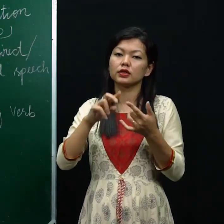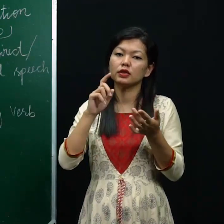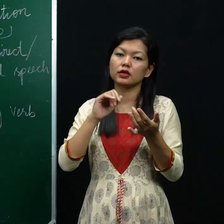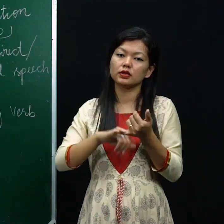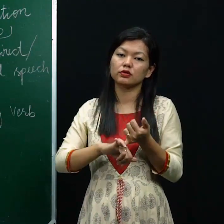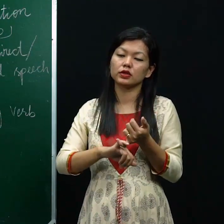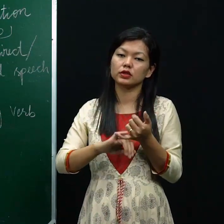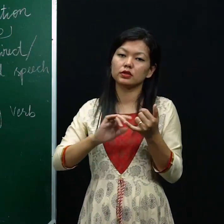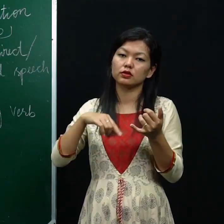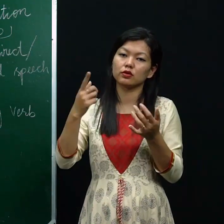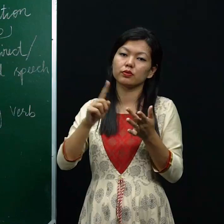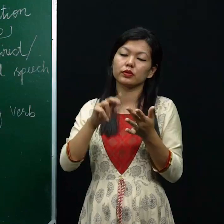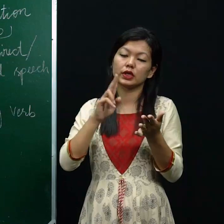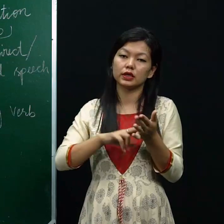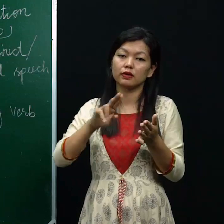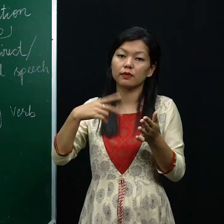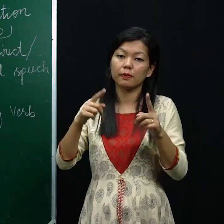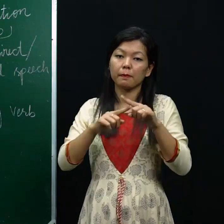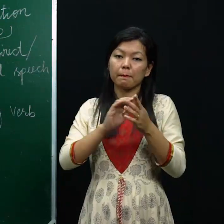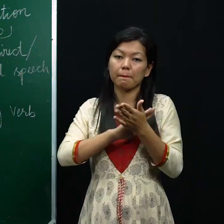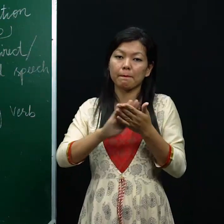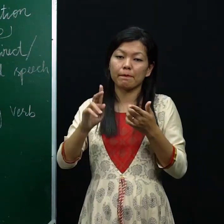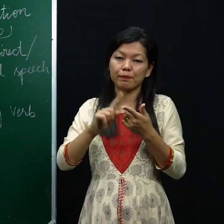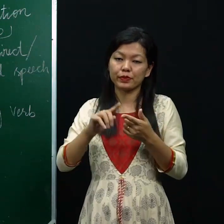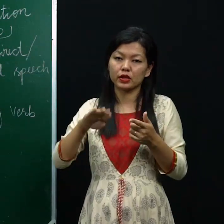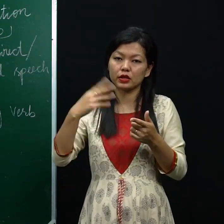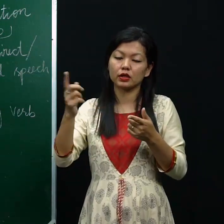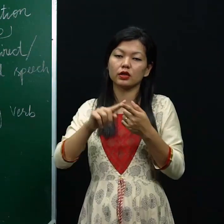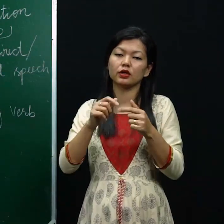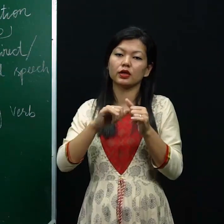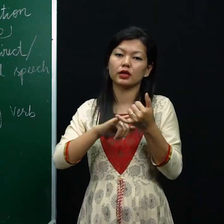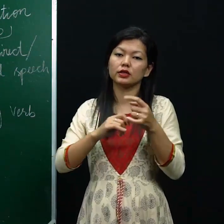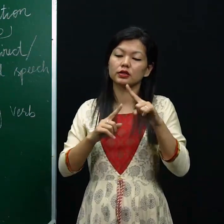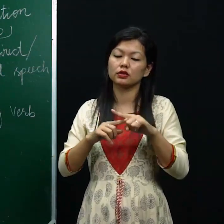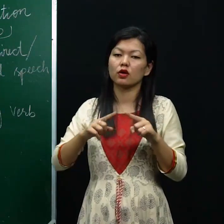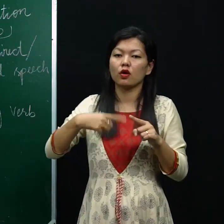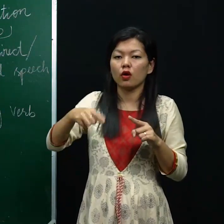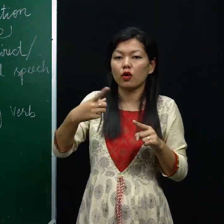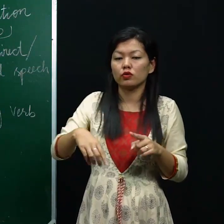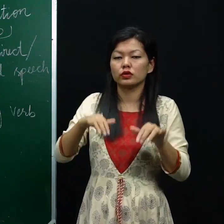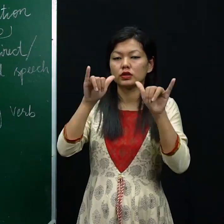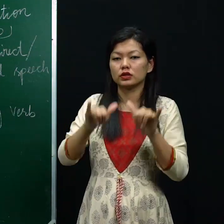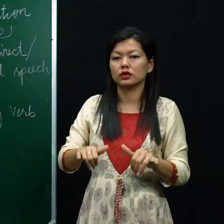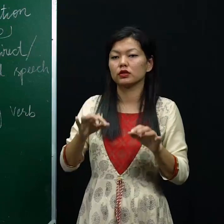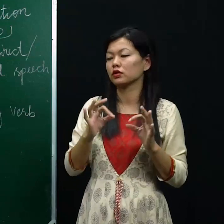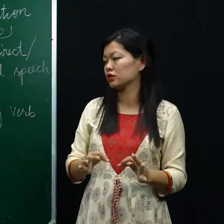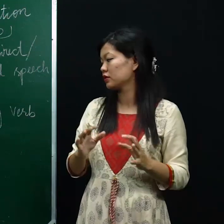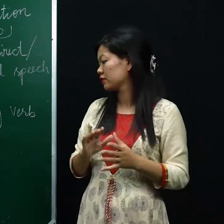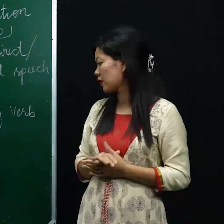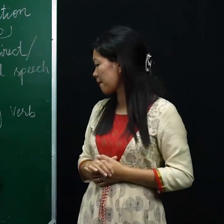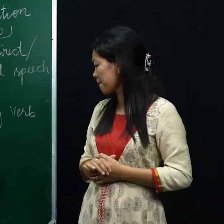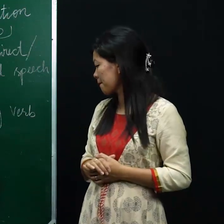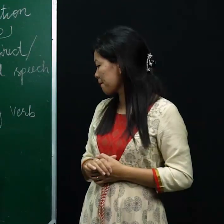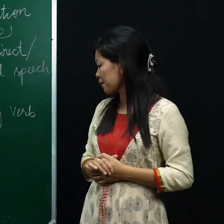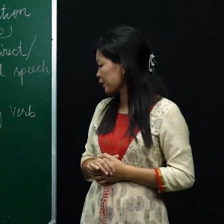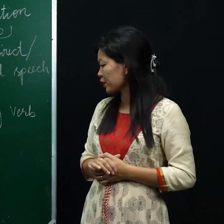that, okay? In all your indirect speech sentences, you have to use the word that. The teacher says that. Please do not put